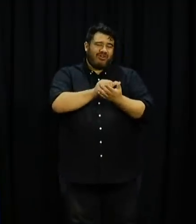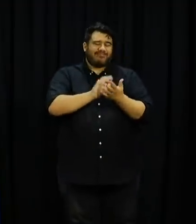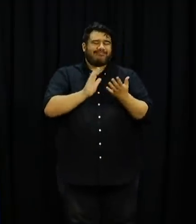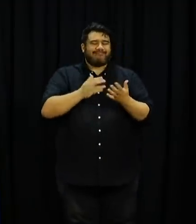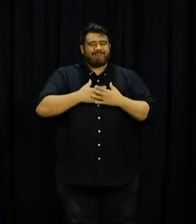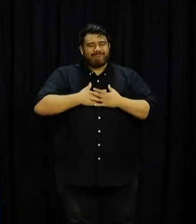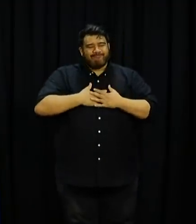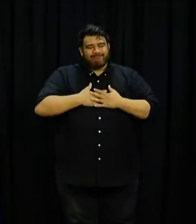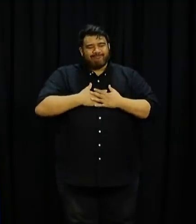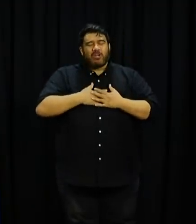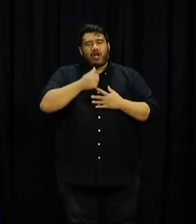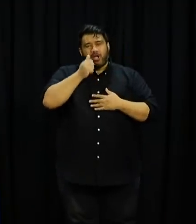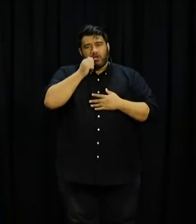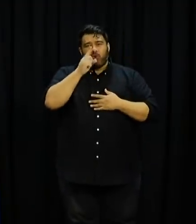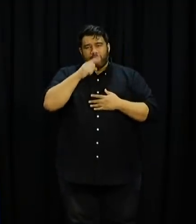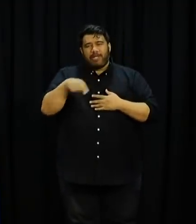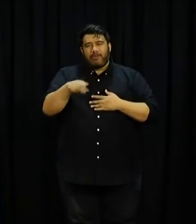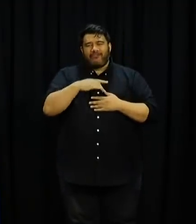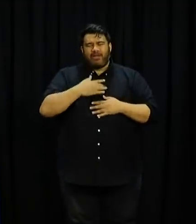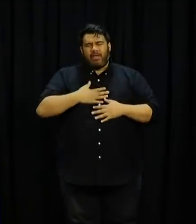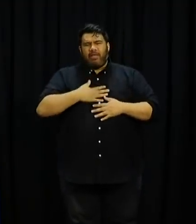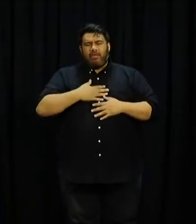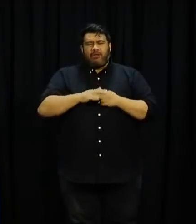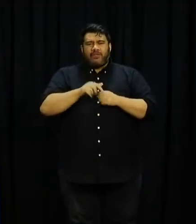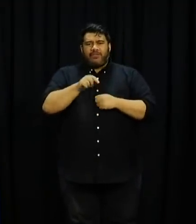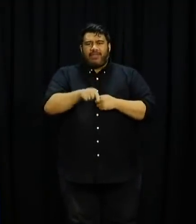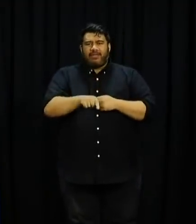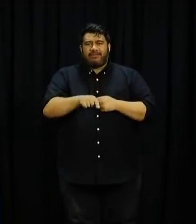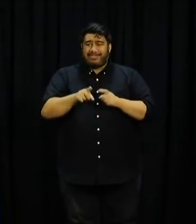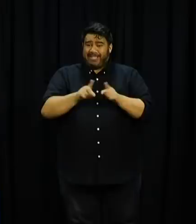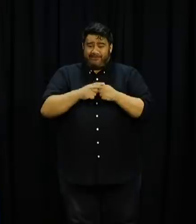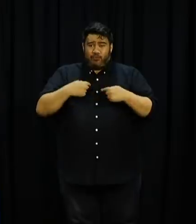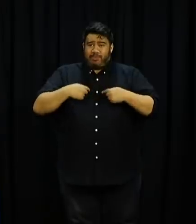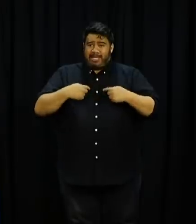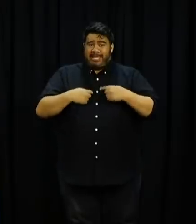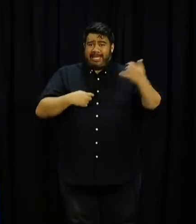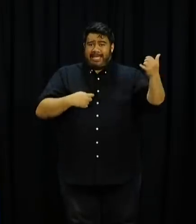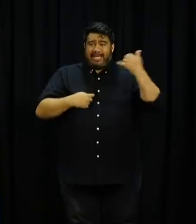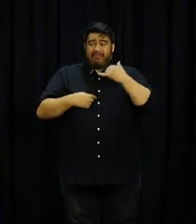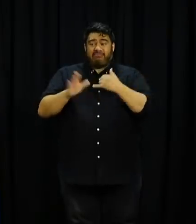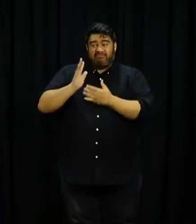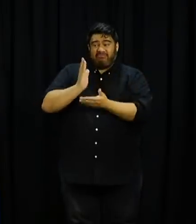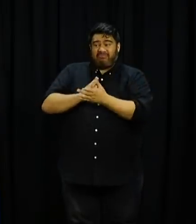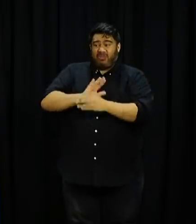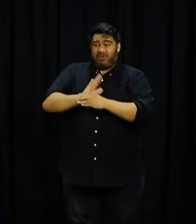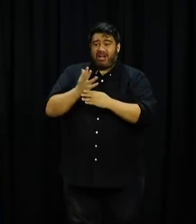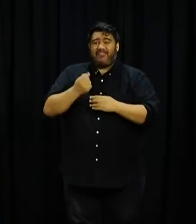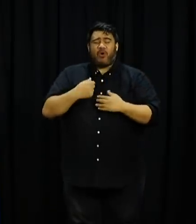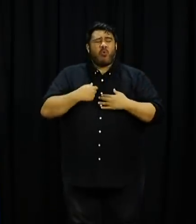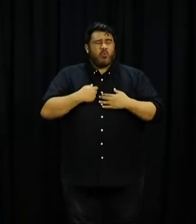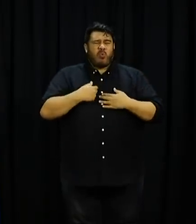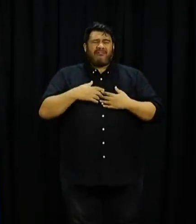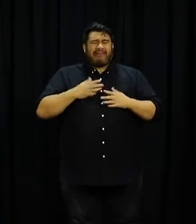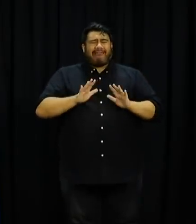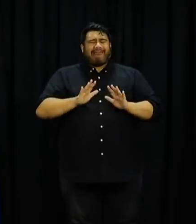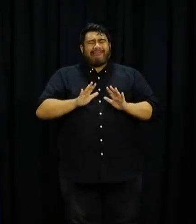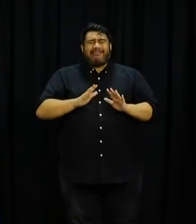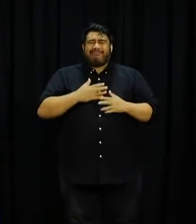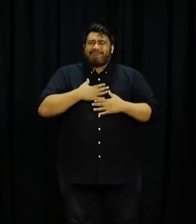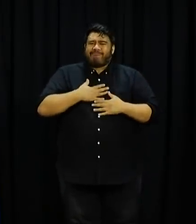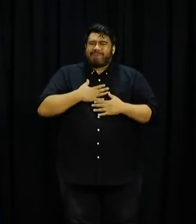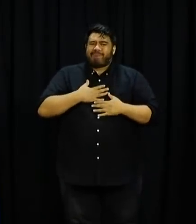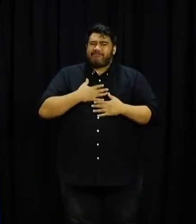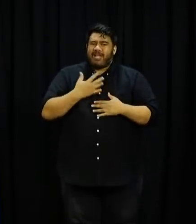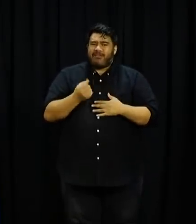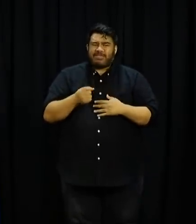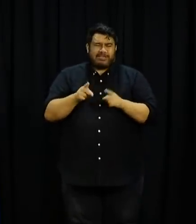that. This is unsettling. I know how I feel when I get a call or the information, and I imagine that's how other New Zealanders feel too. So